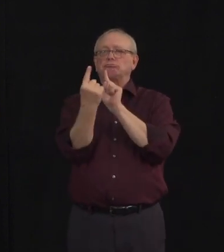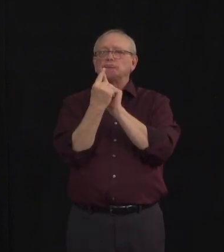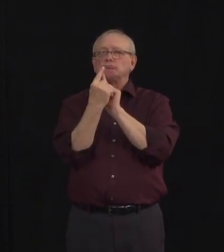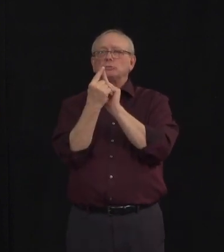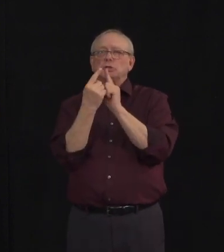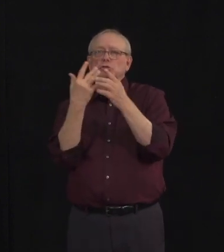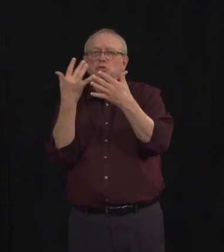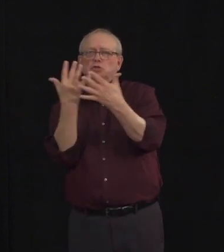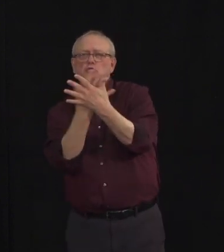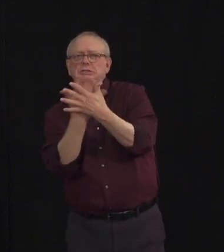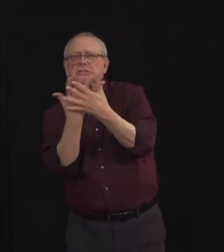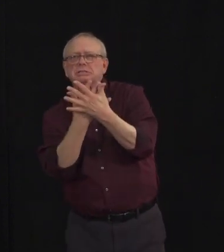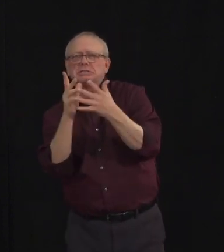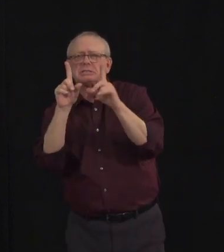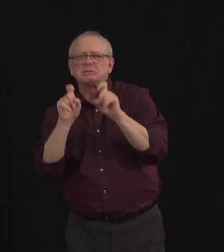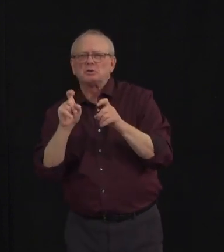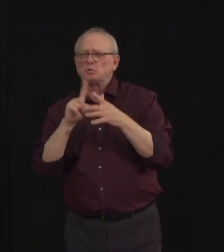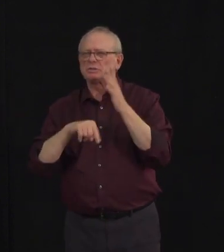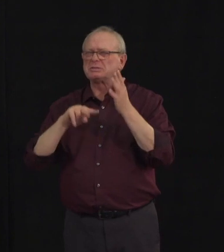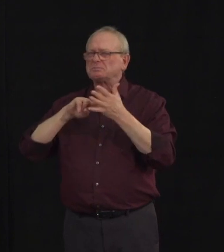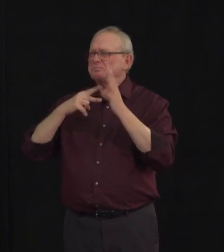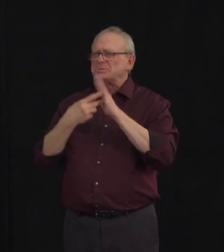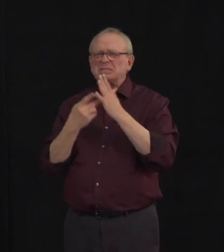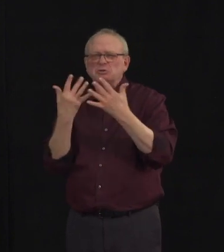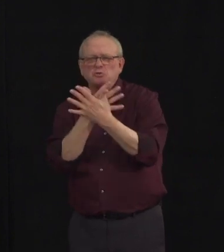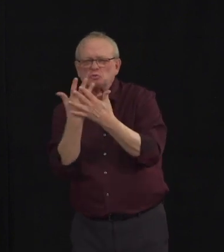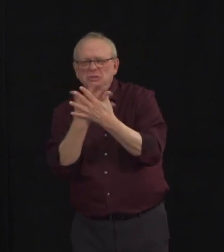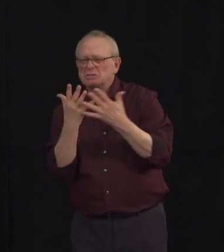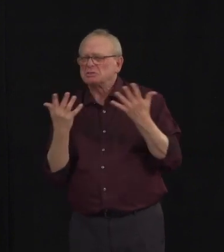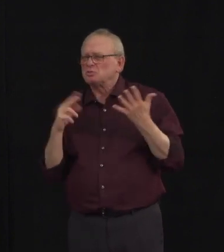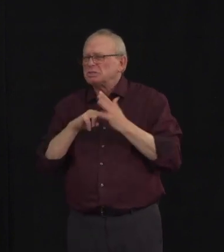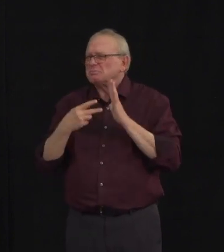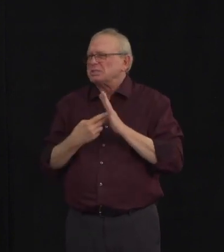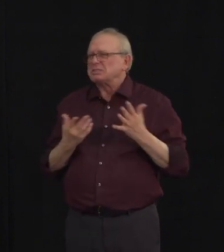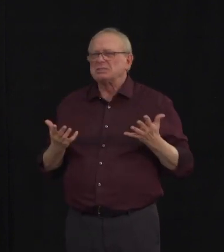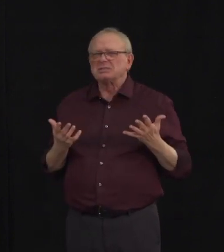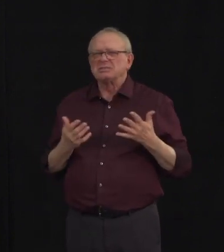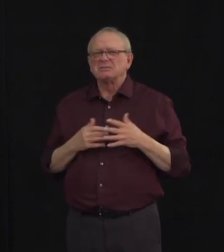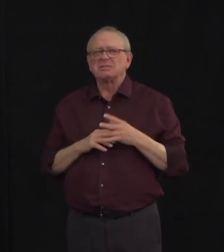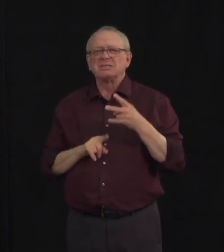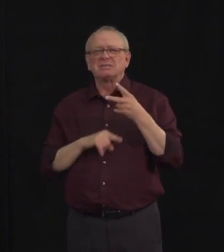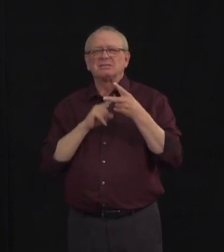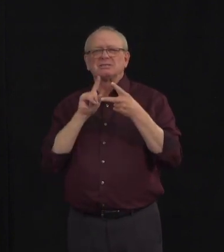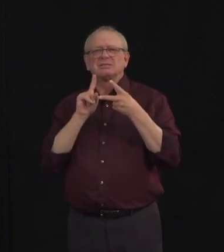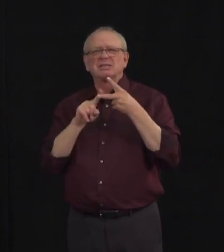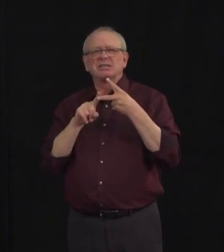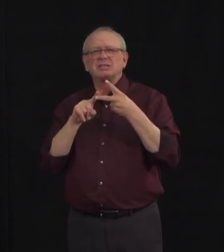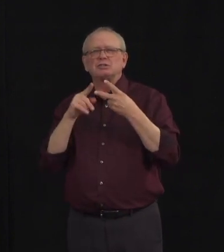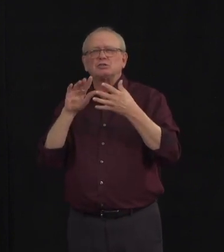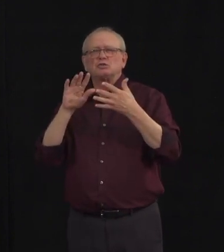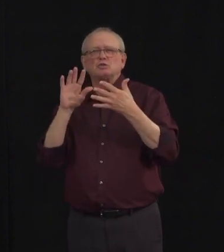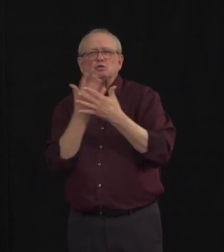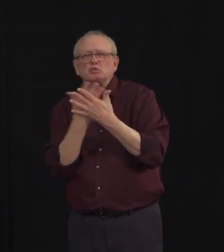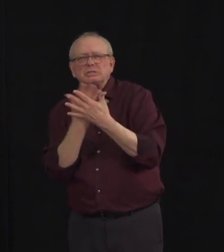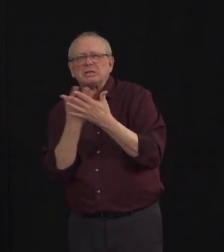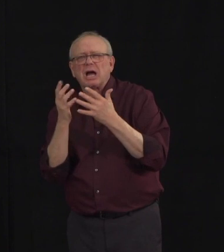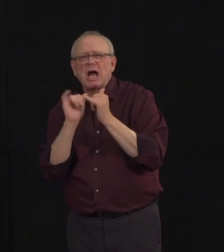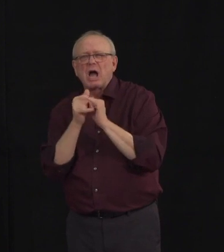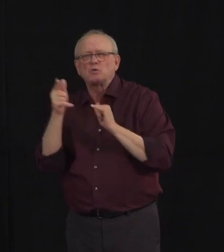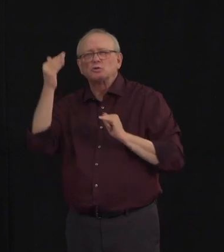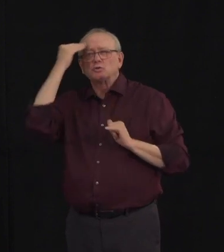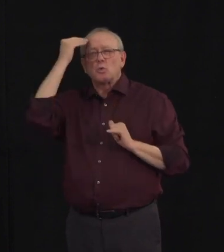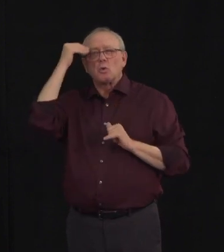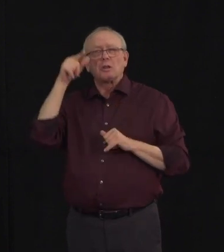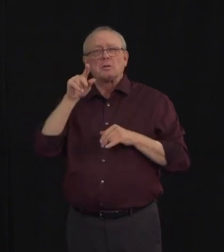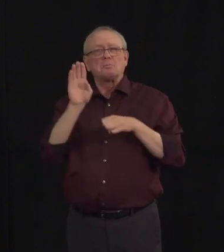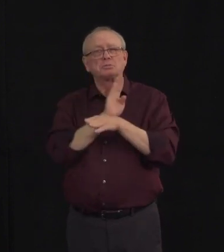that mean? And just to follow up, more importantly, how are these going to be enforced? What's the enforcement plan? Yeah,